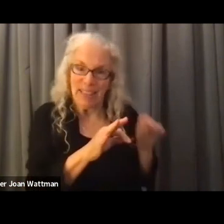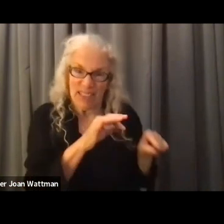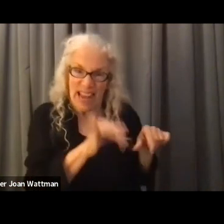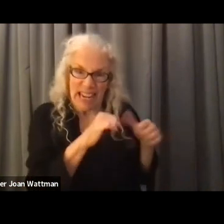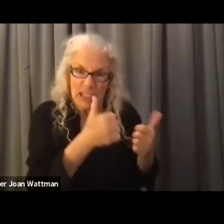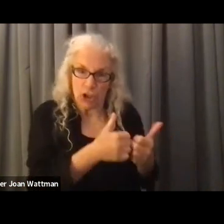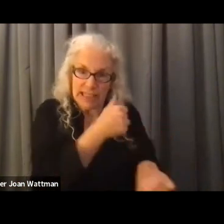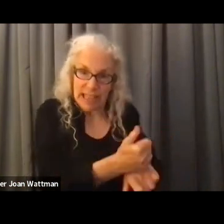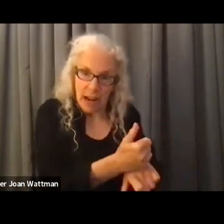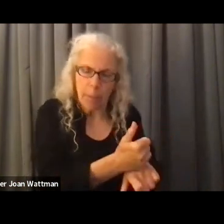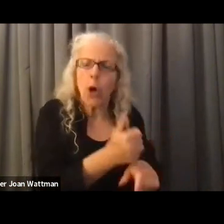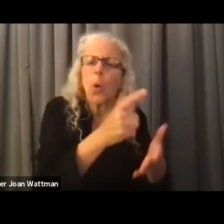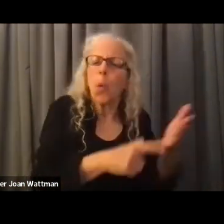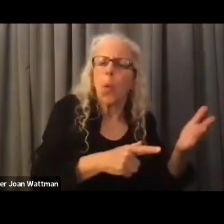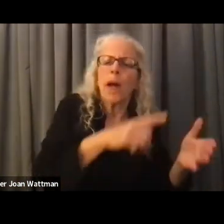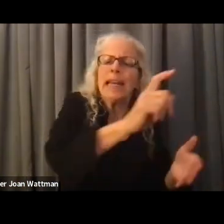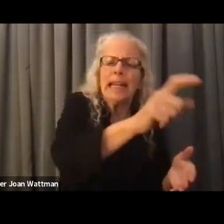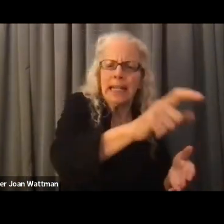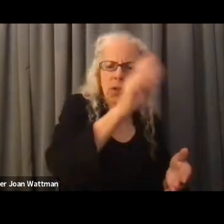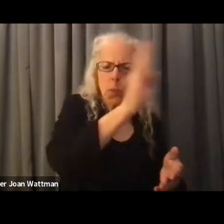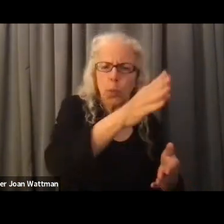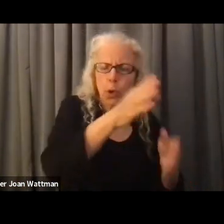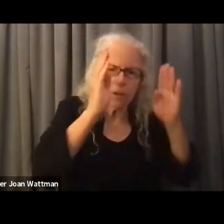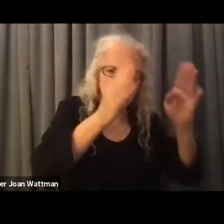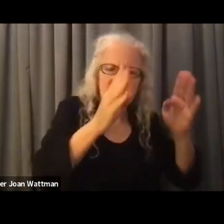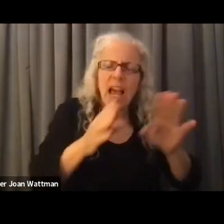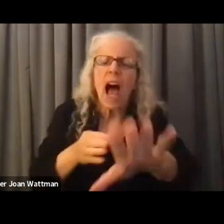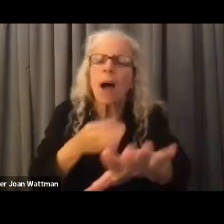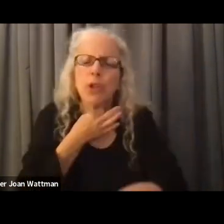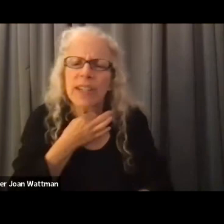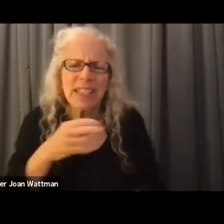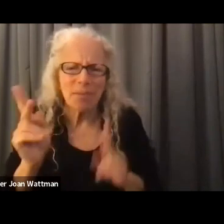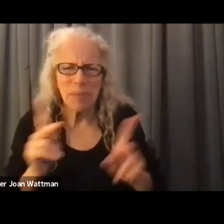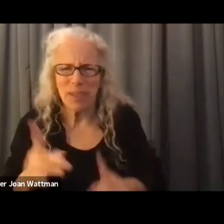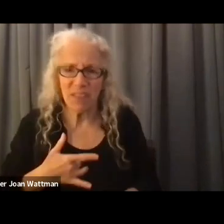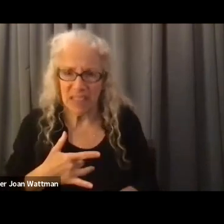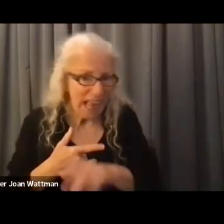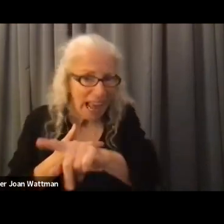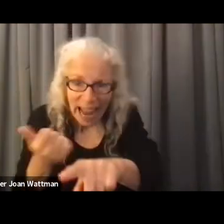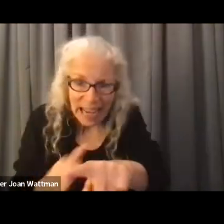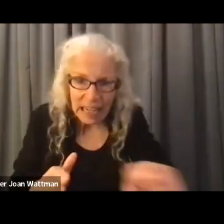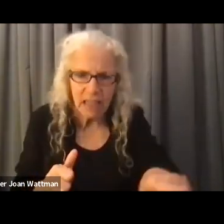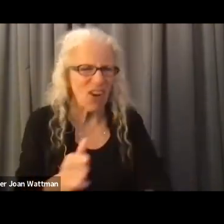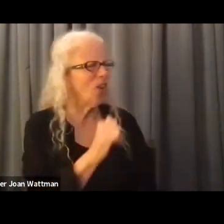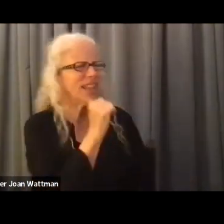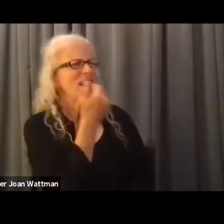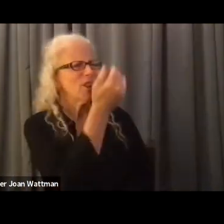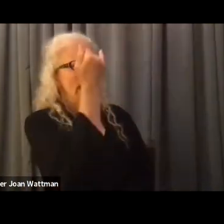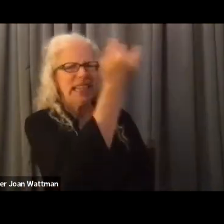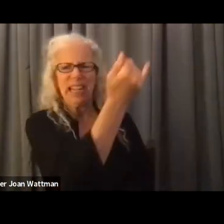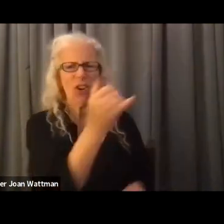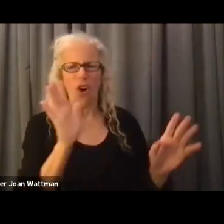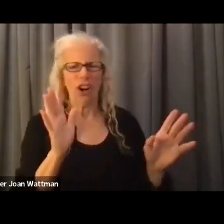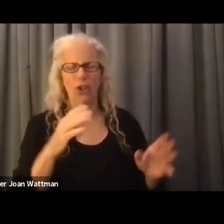Is there anybody who feels this is moving too fast or is not a good idea? Please speak up because we really need all